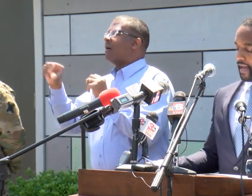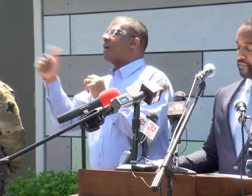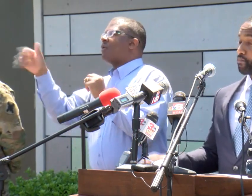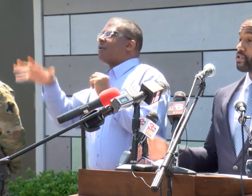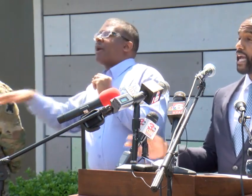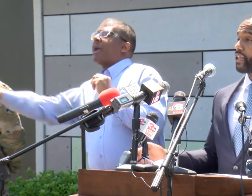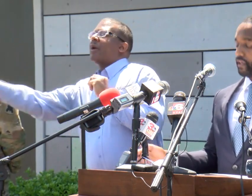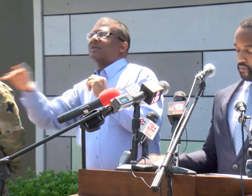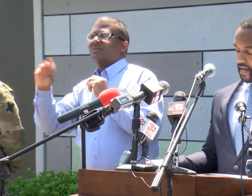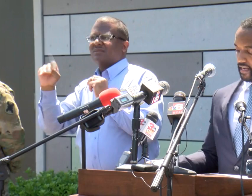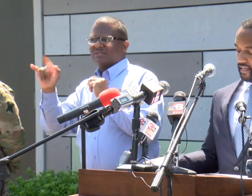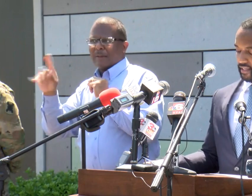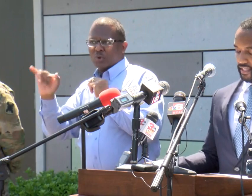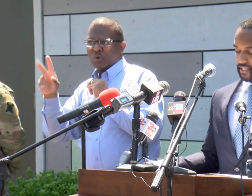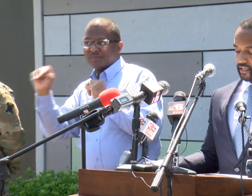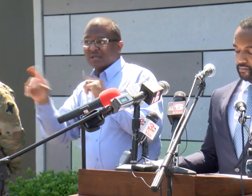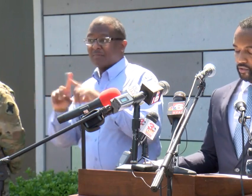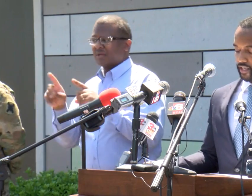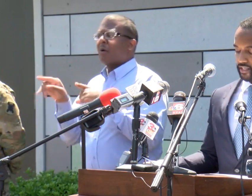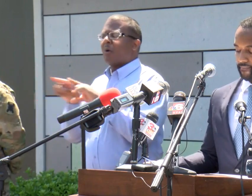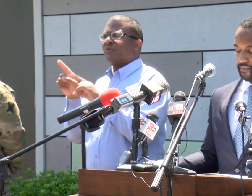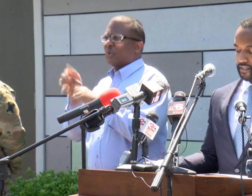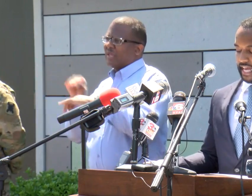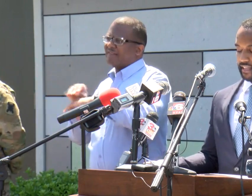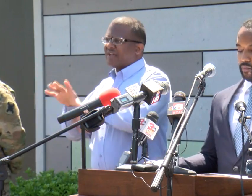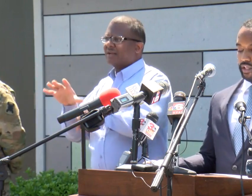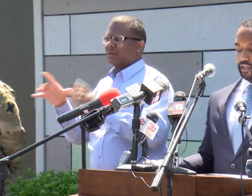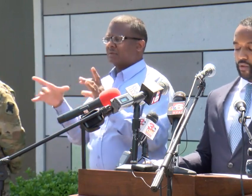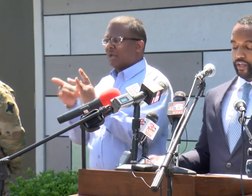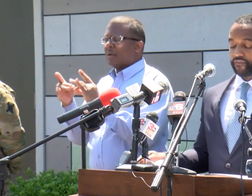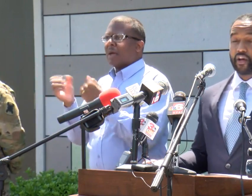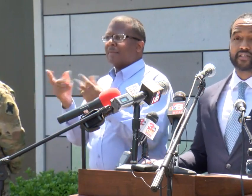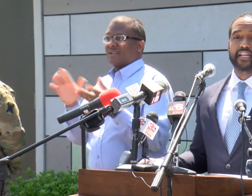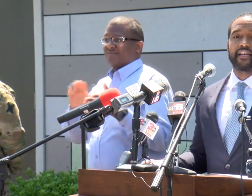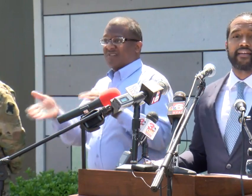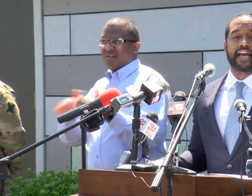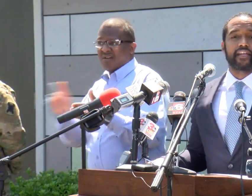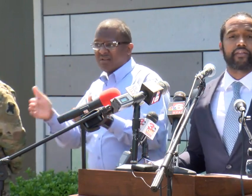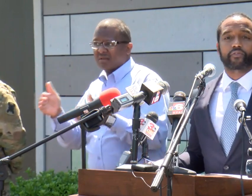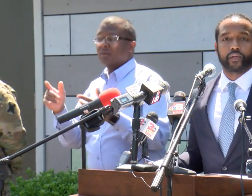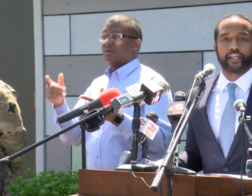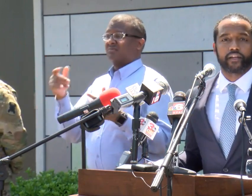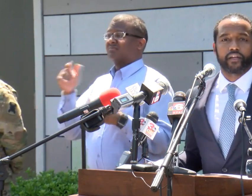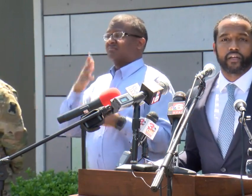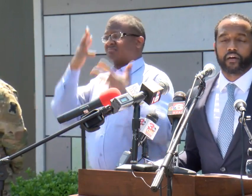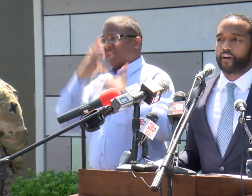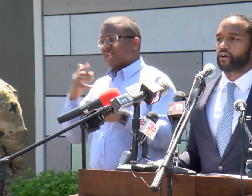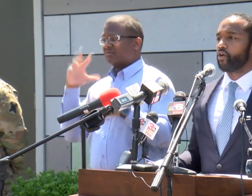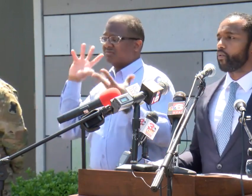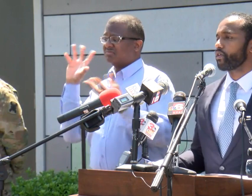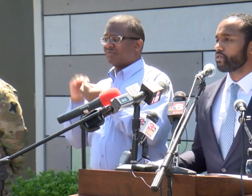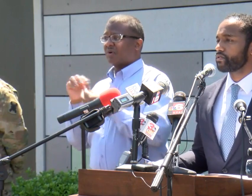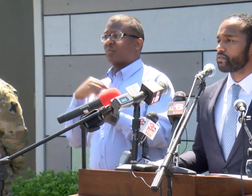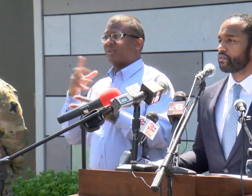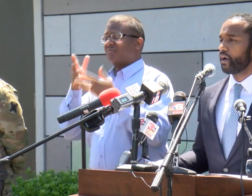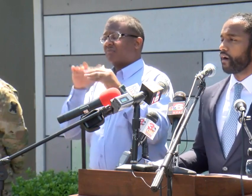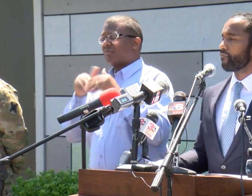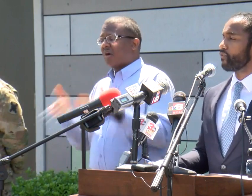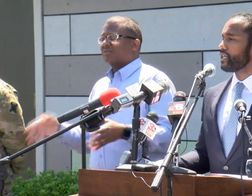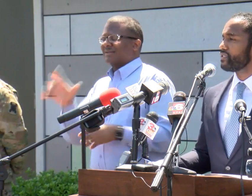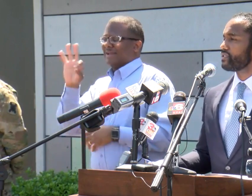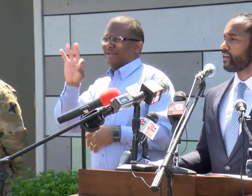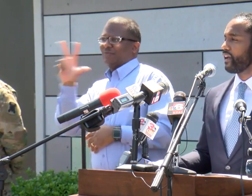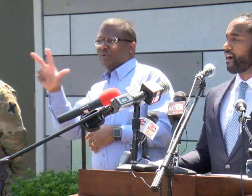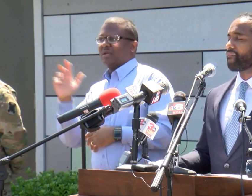also about the mortality rate in these communities. Sadly, we have lost 93 of our coworkers,